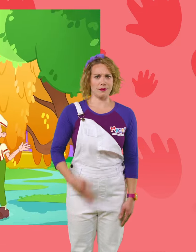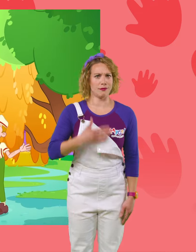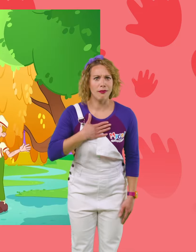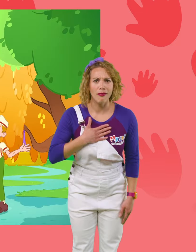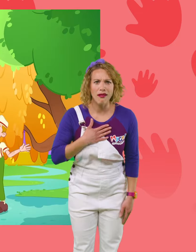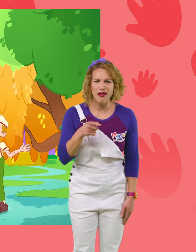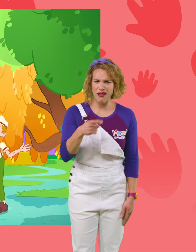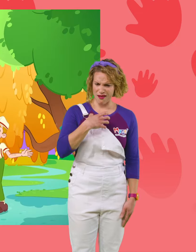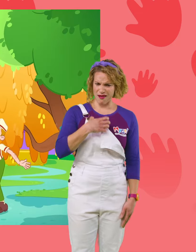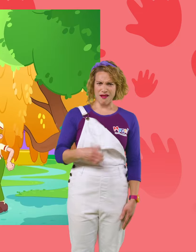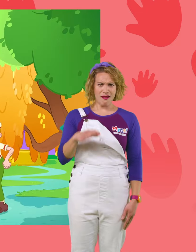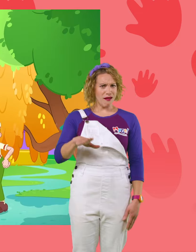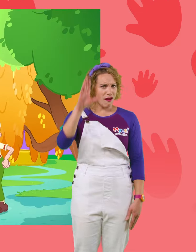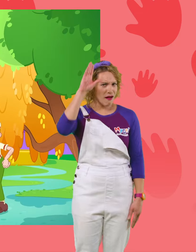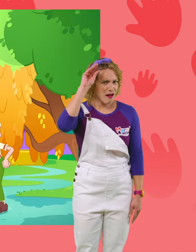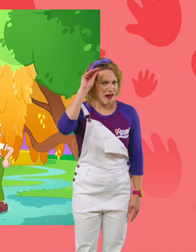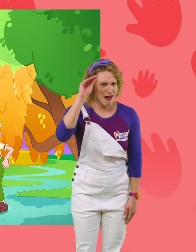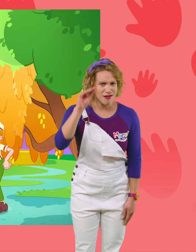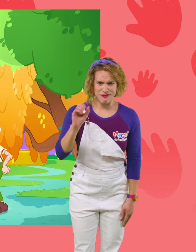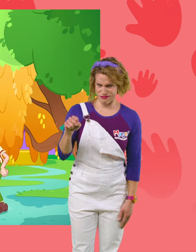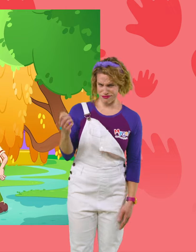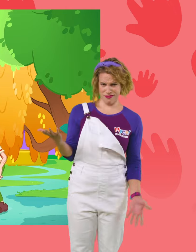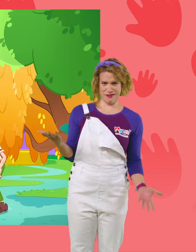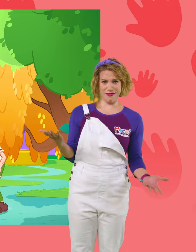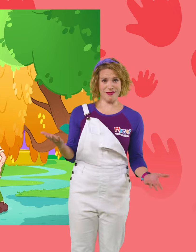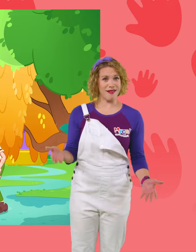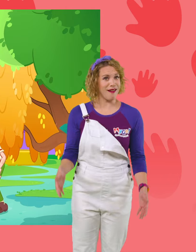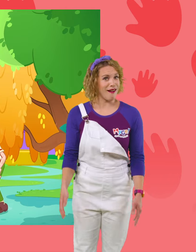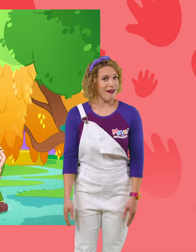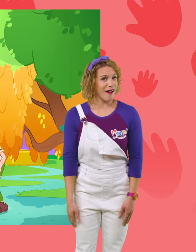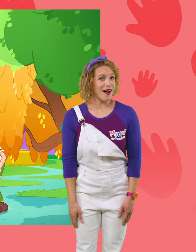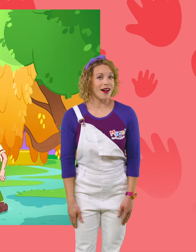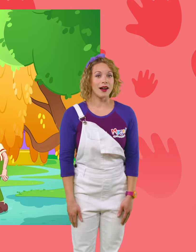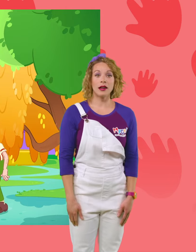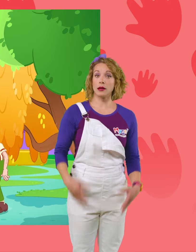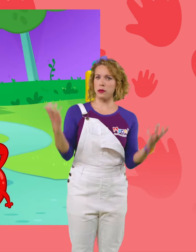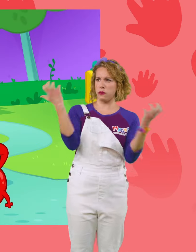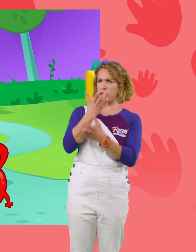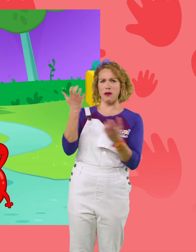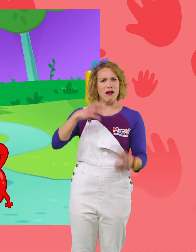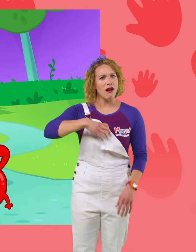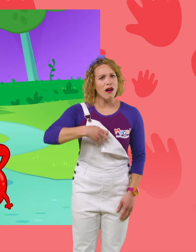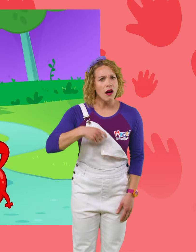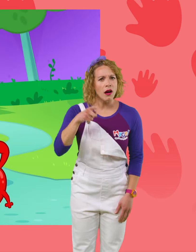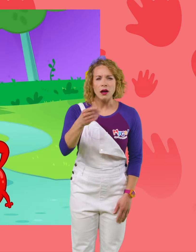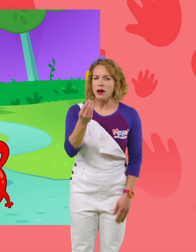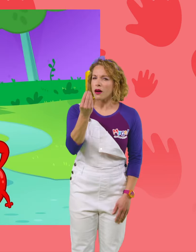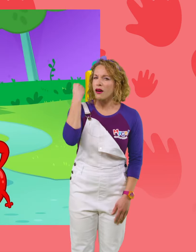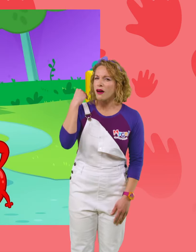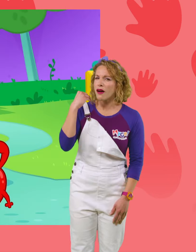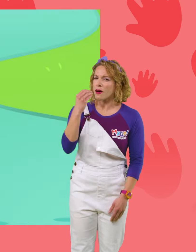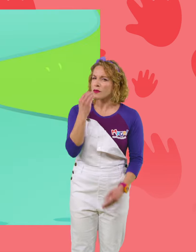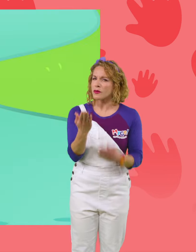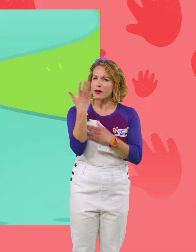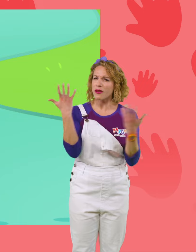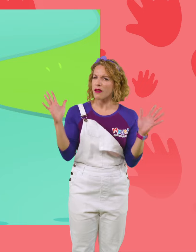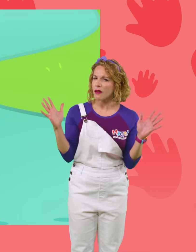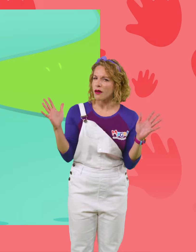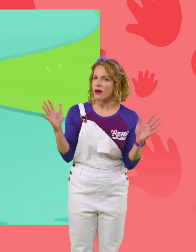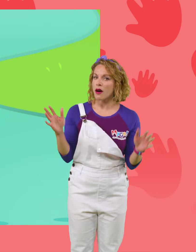My, my! You're a hungry little fellow, aren't you? Whoa! Morphle, did you have breakfast this